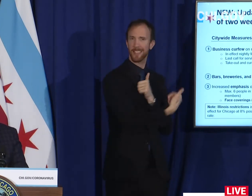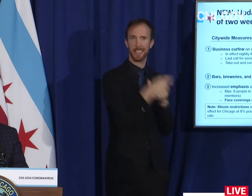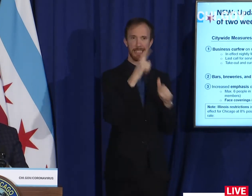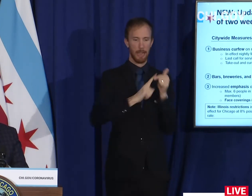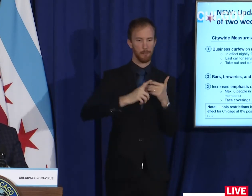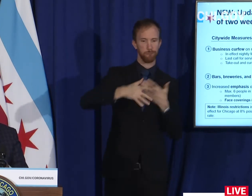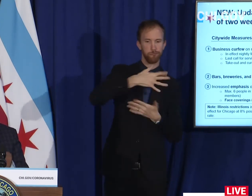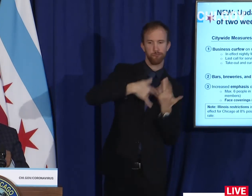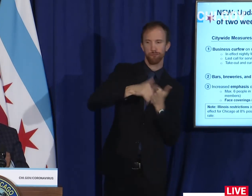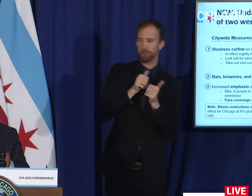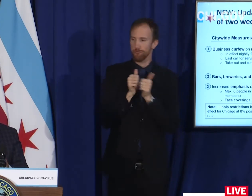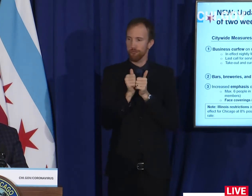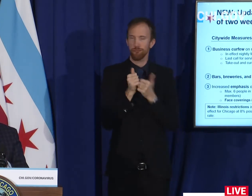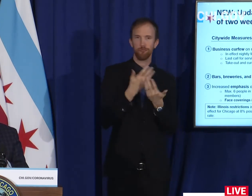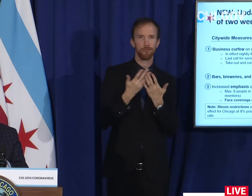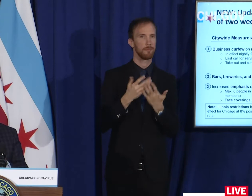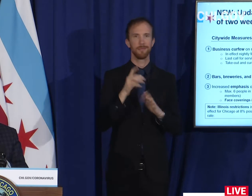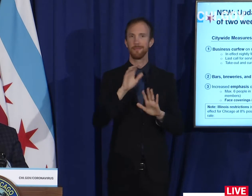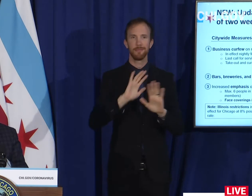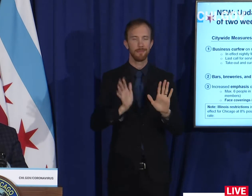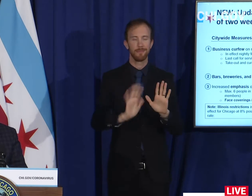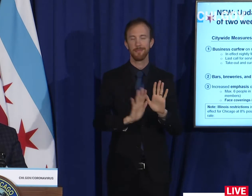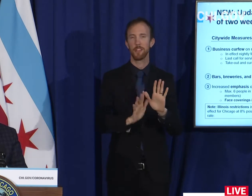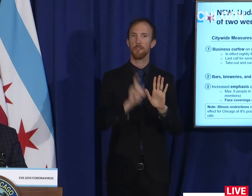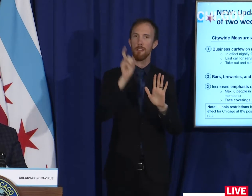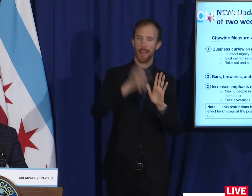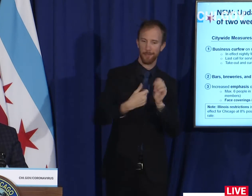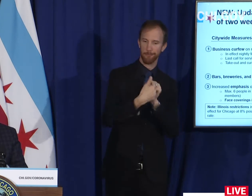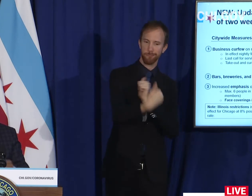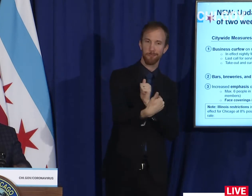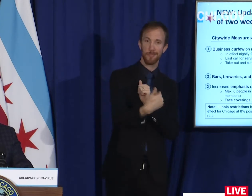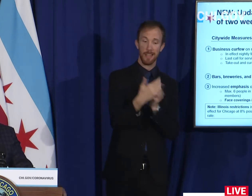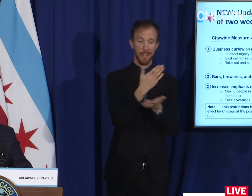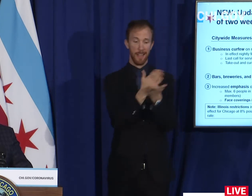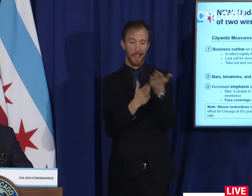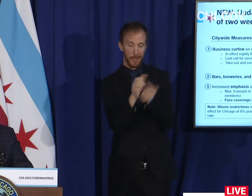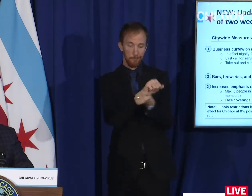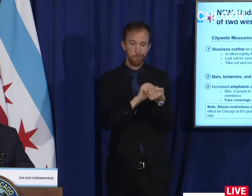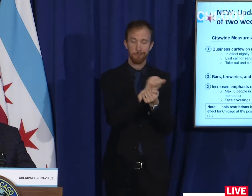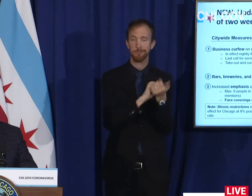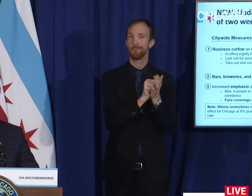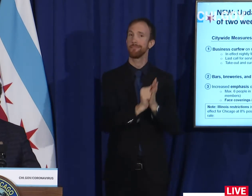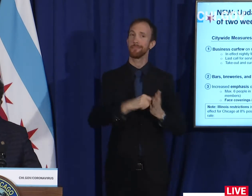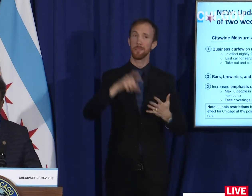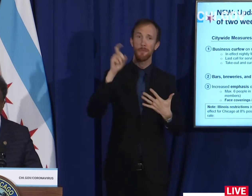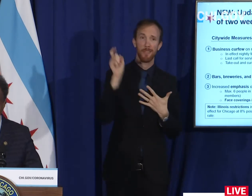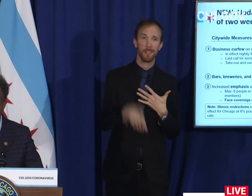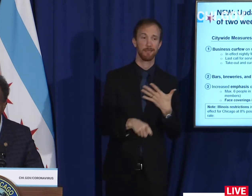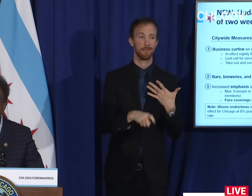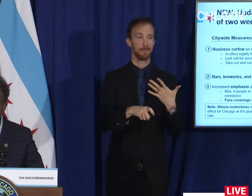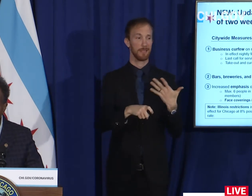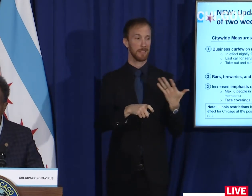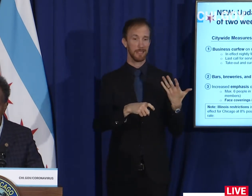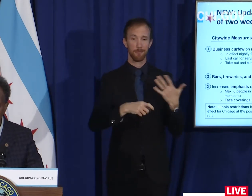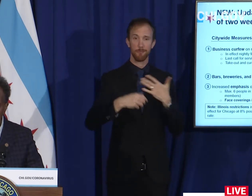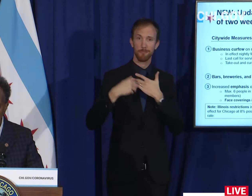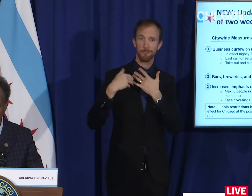to engage in hand washing and all the other socially responsible public